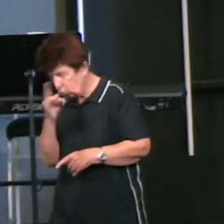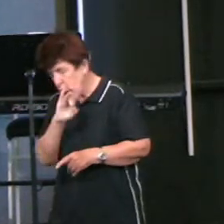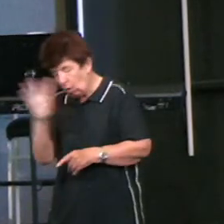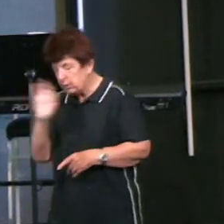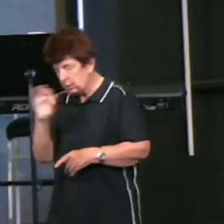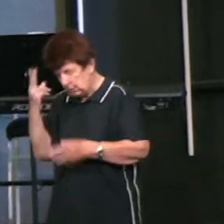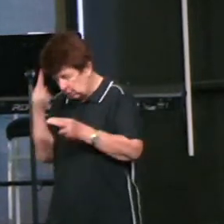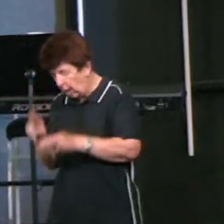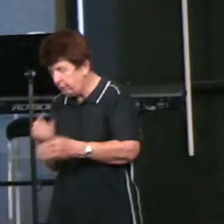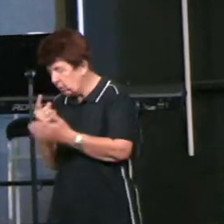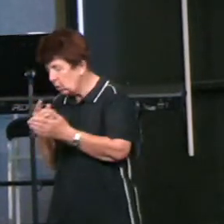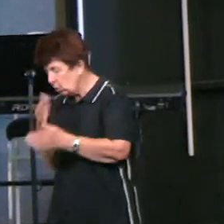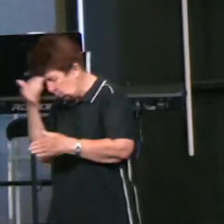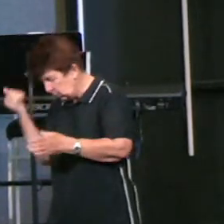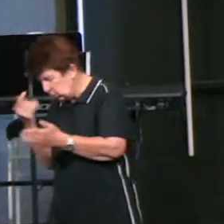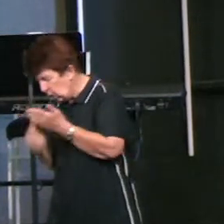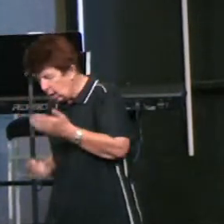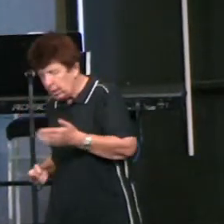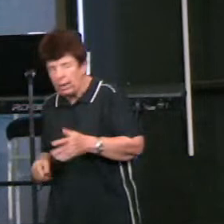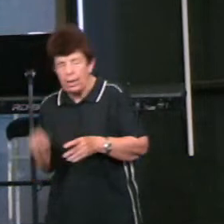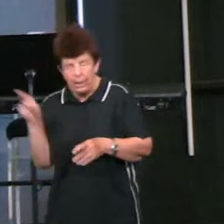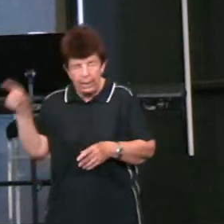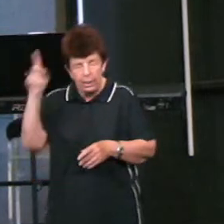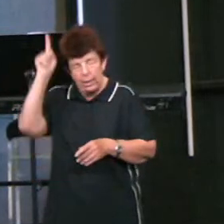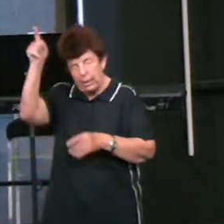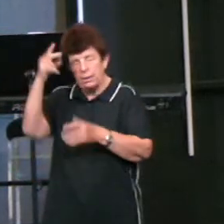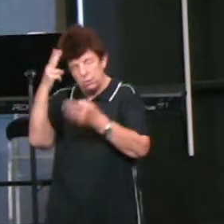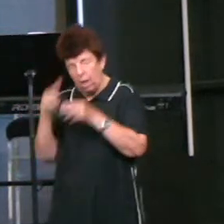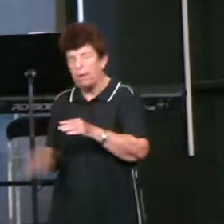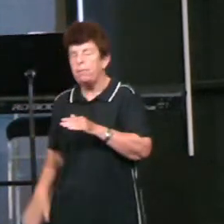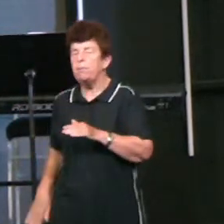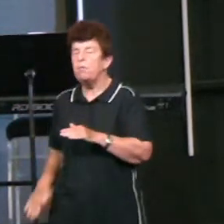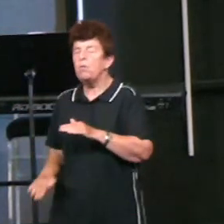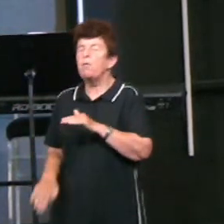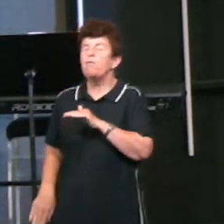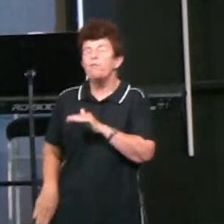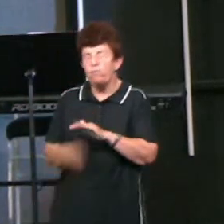Christians. Christ died for everyone. He died for the sins of the whole world.